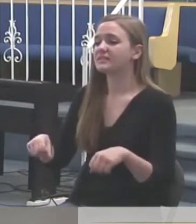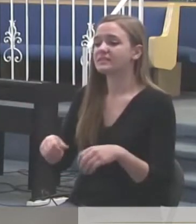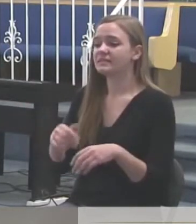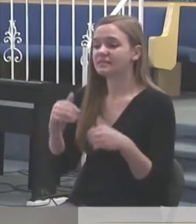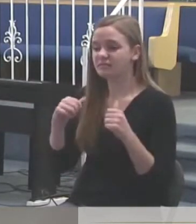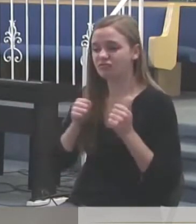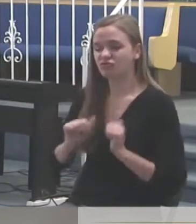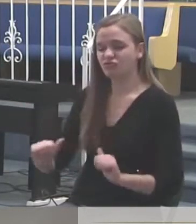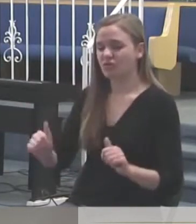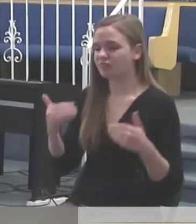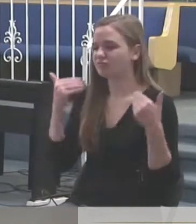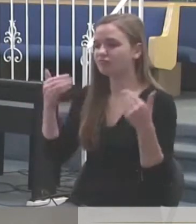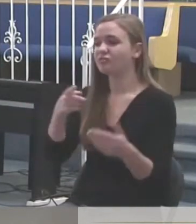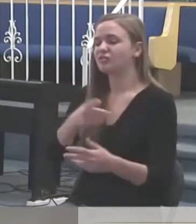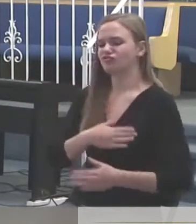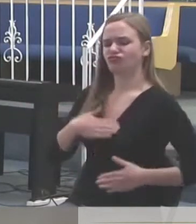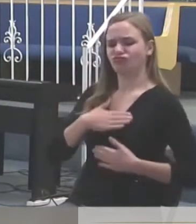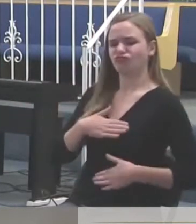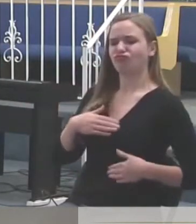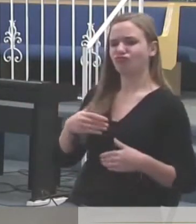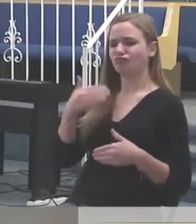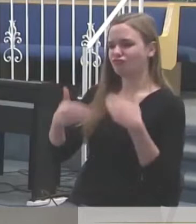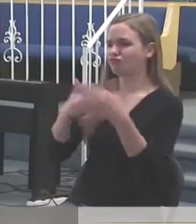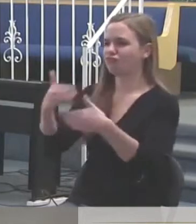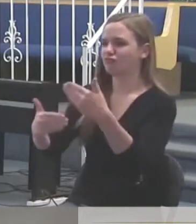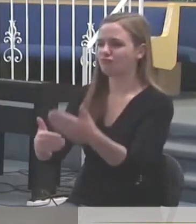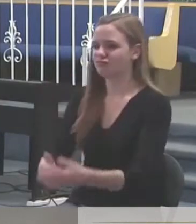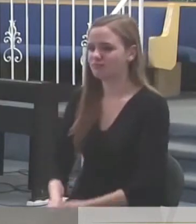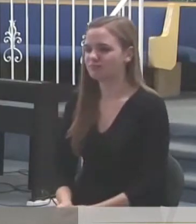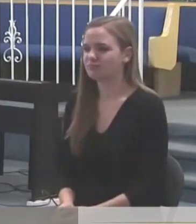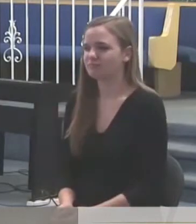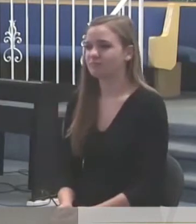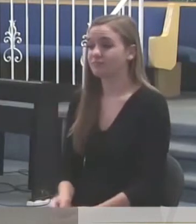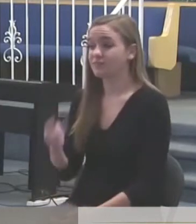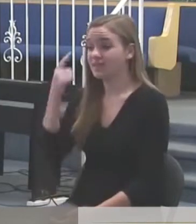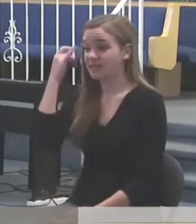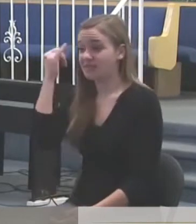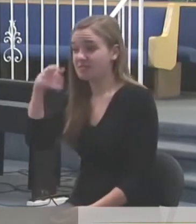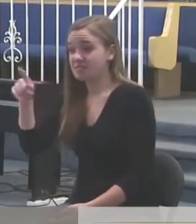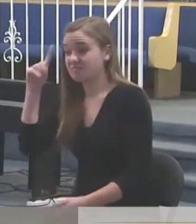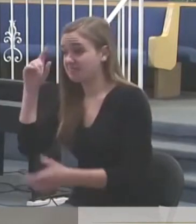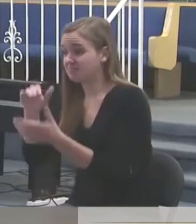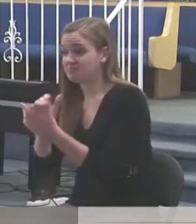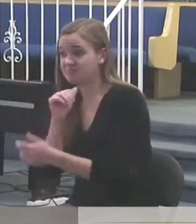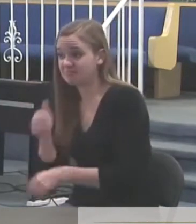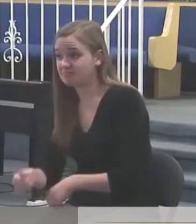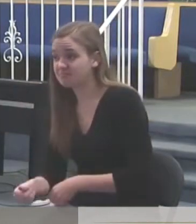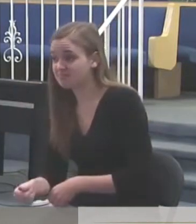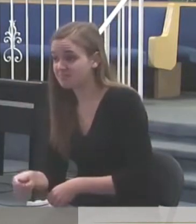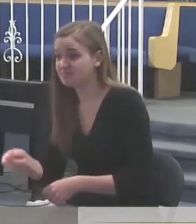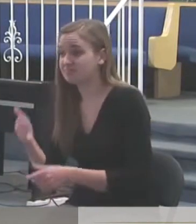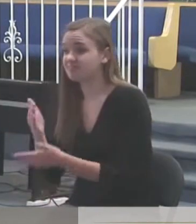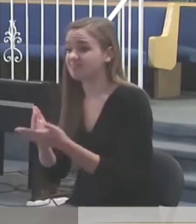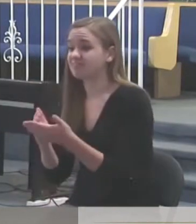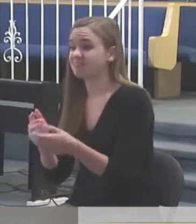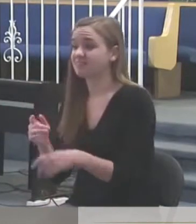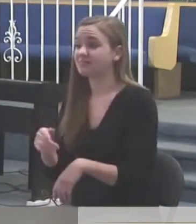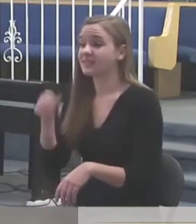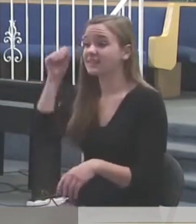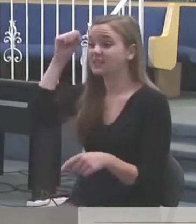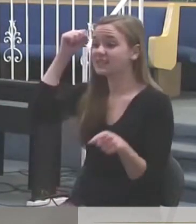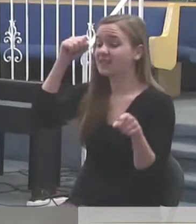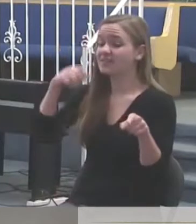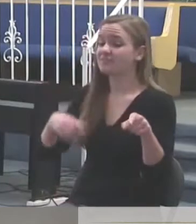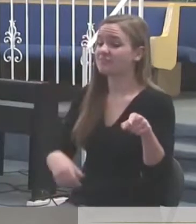just having a good time. Mm-hmm. If you don't believe me, I know we got some men up in here. This man, Solomon,